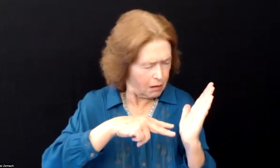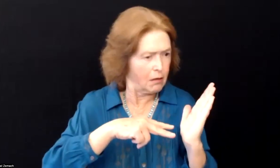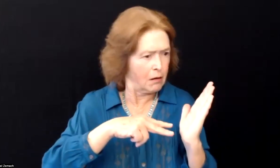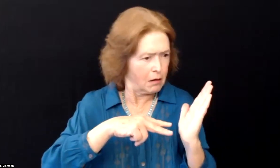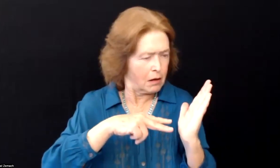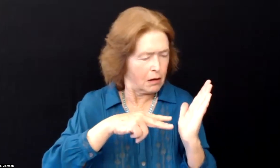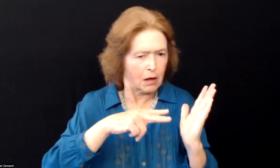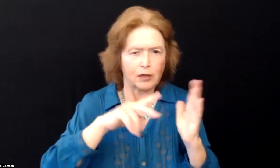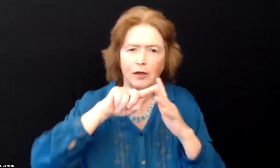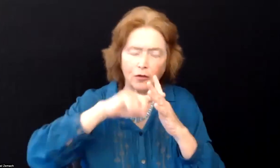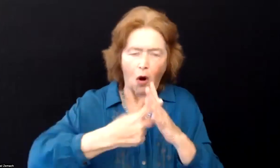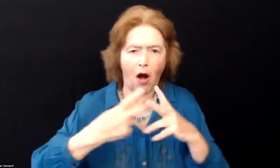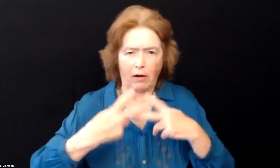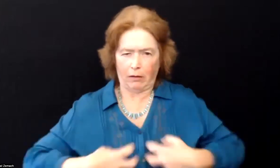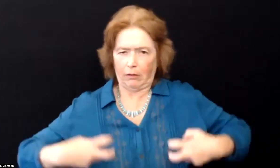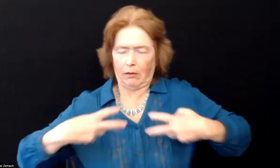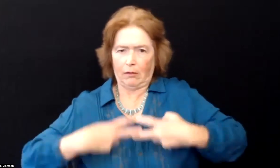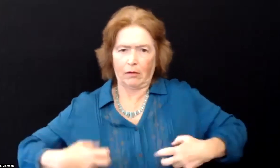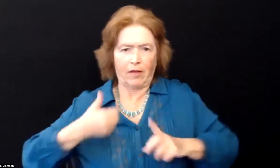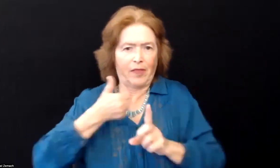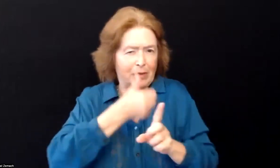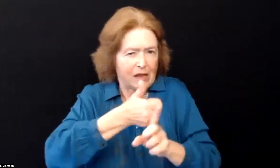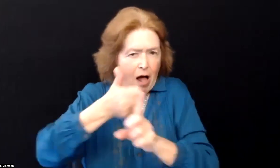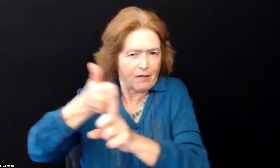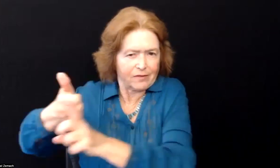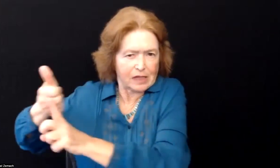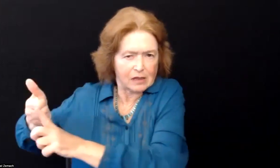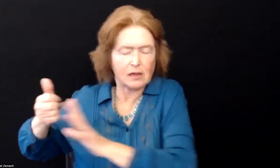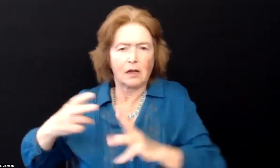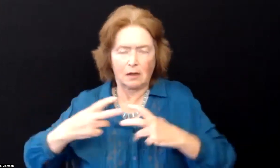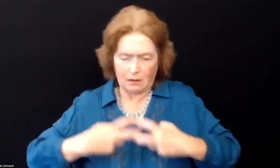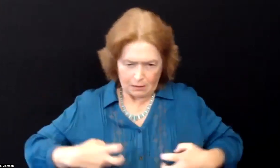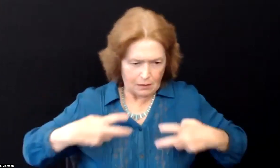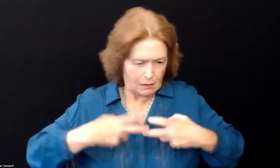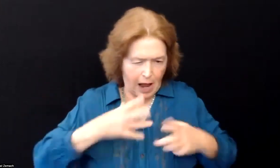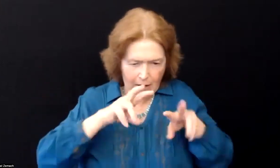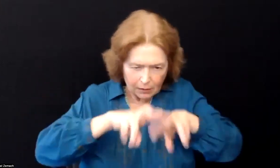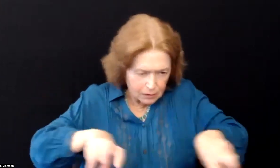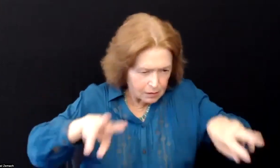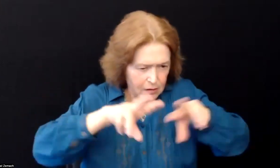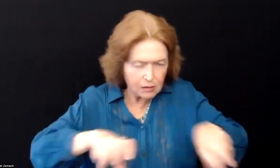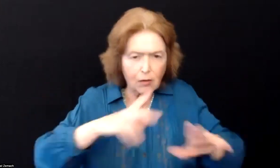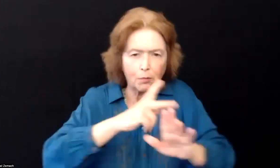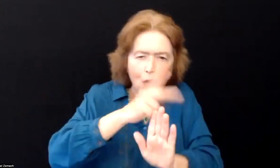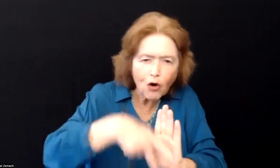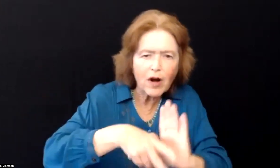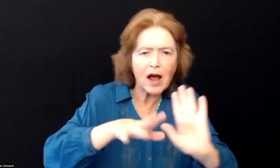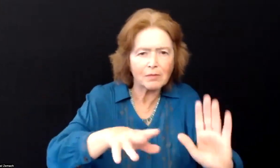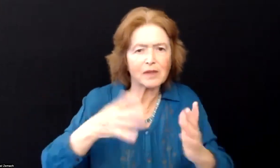the book really do start to do some self-reflection and and look at